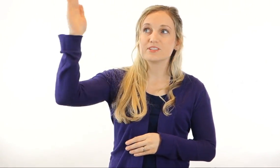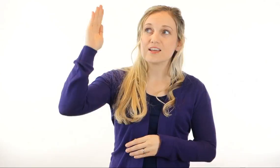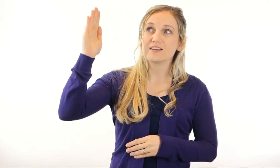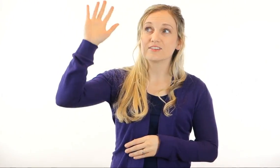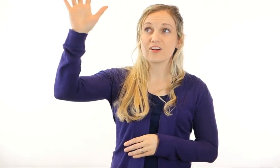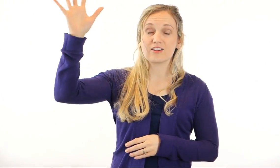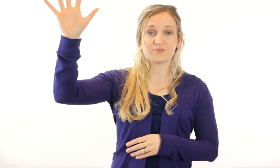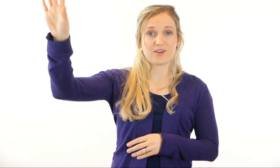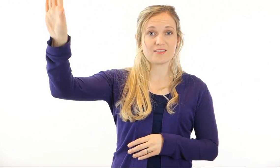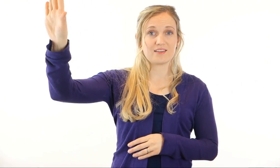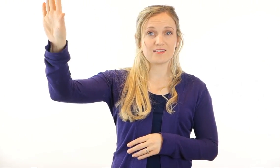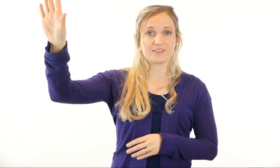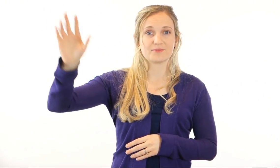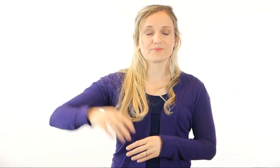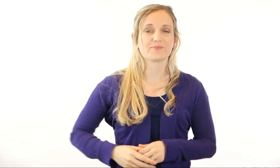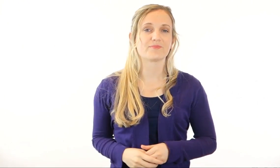that God is right there.